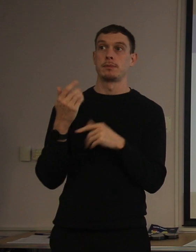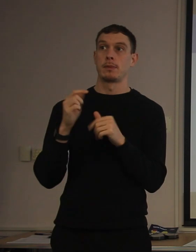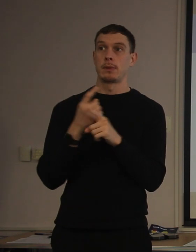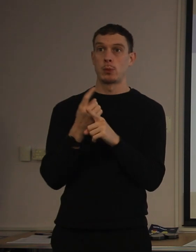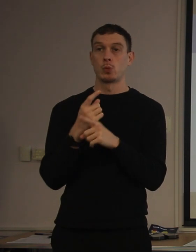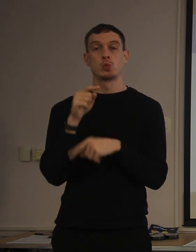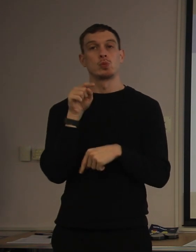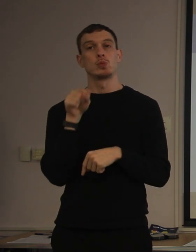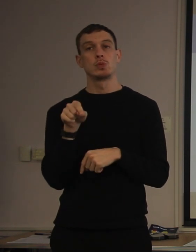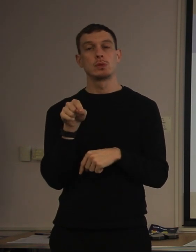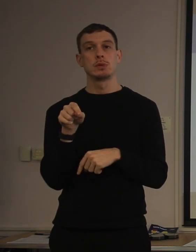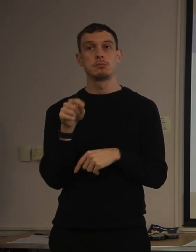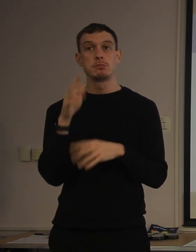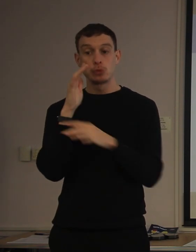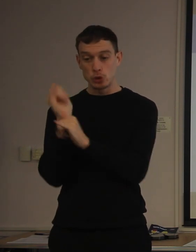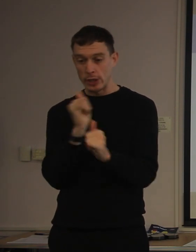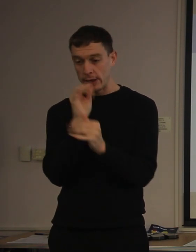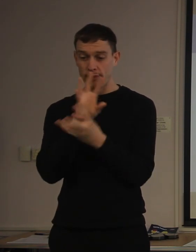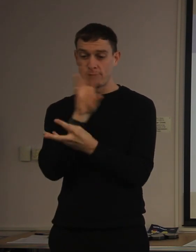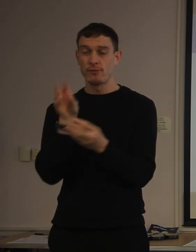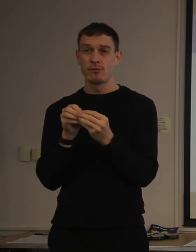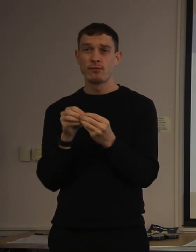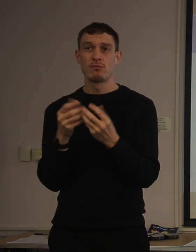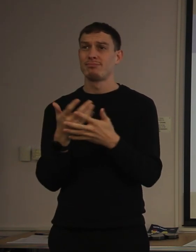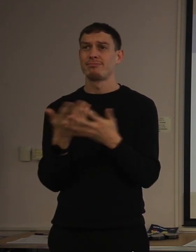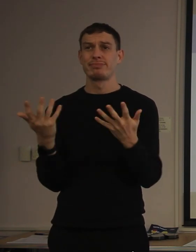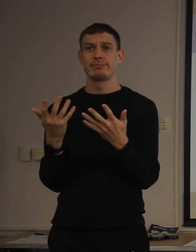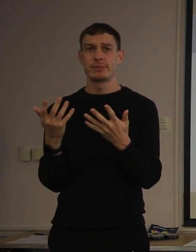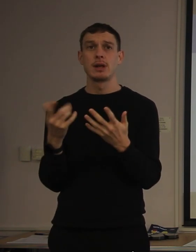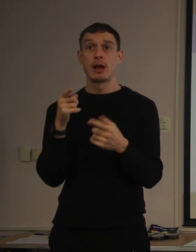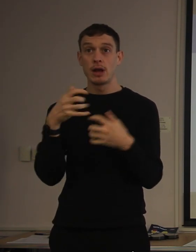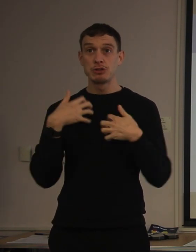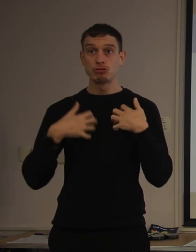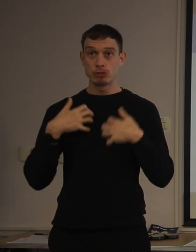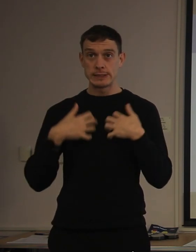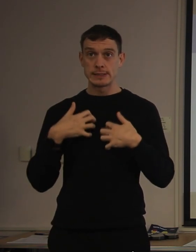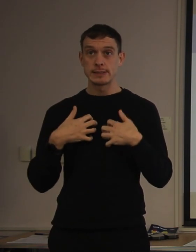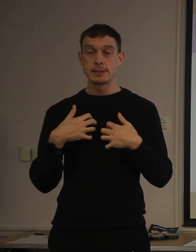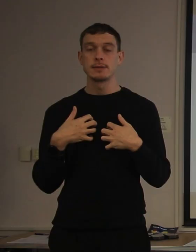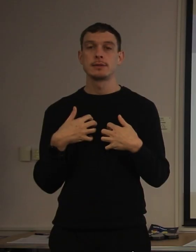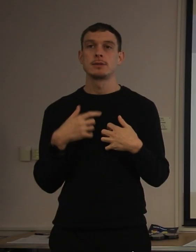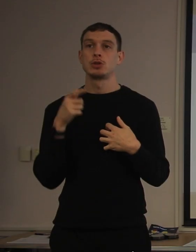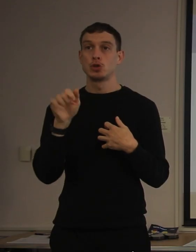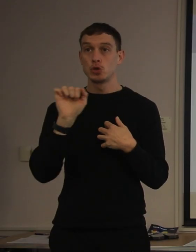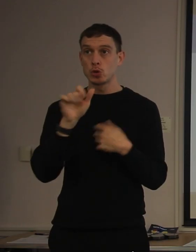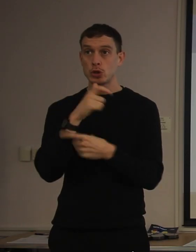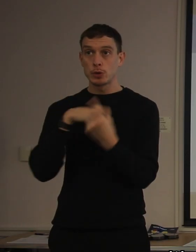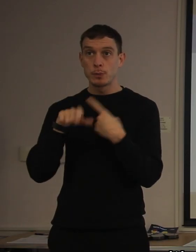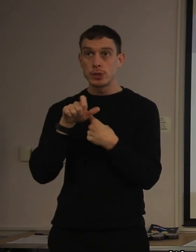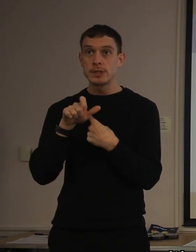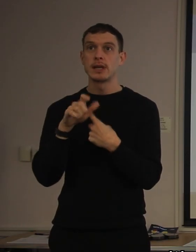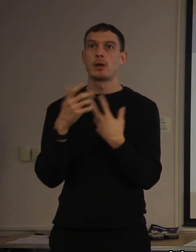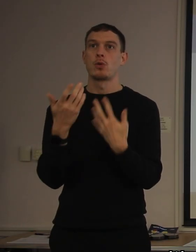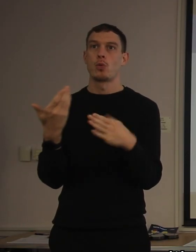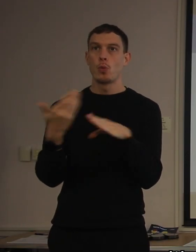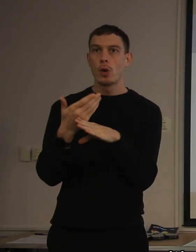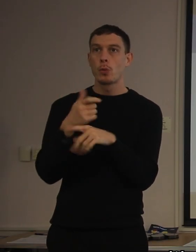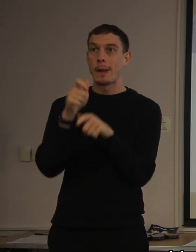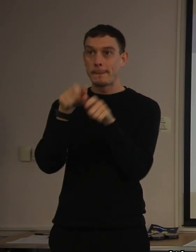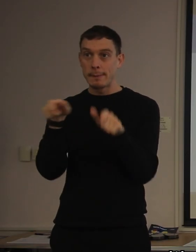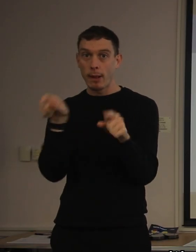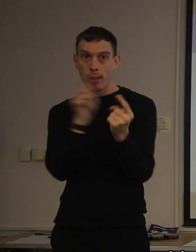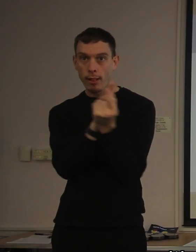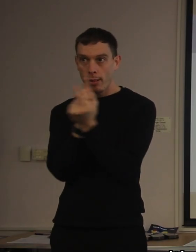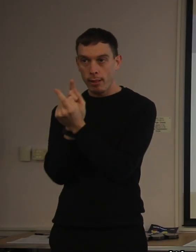to check things in and out. So really if you're interested in your community and you like working with